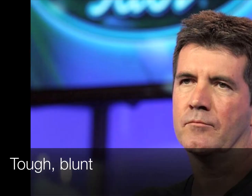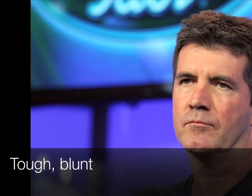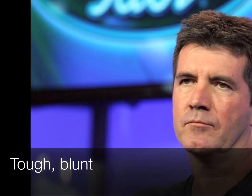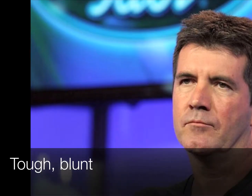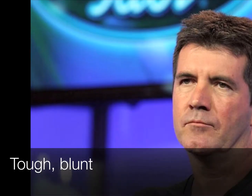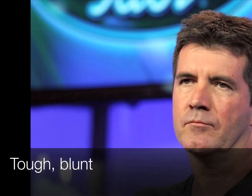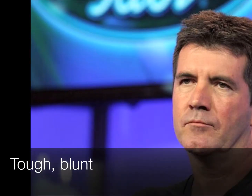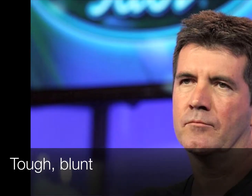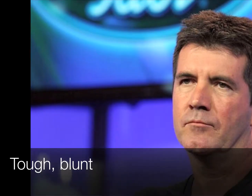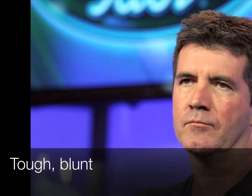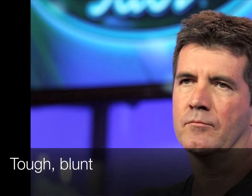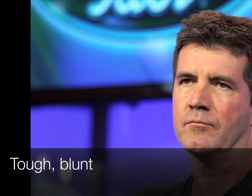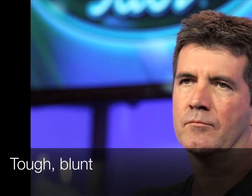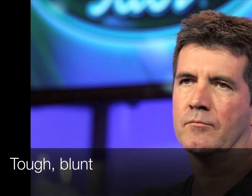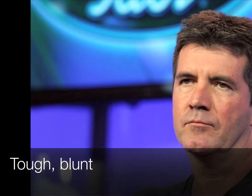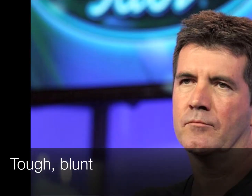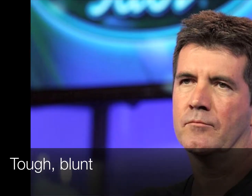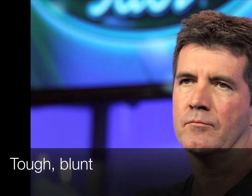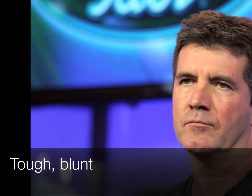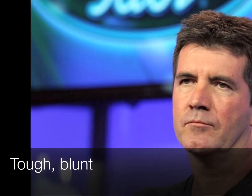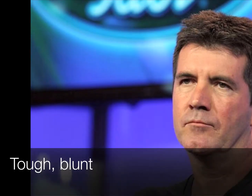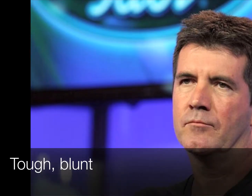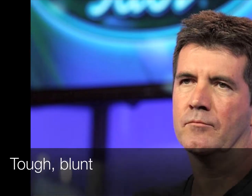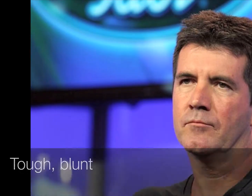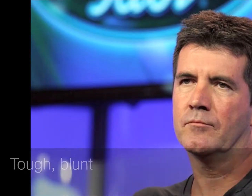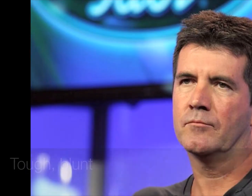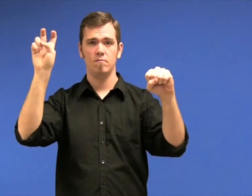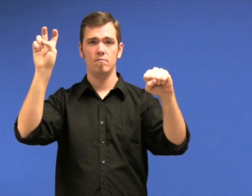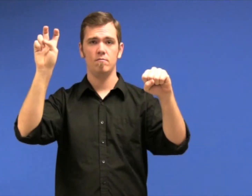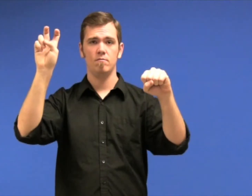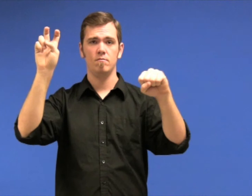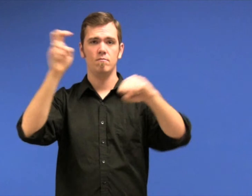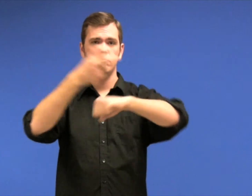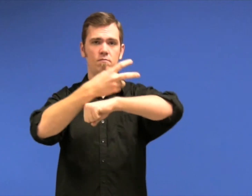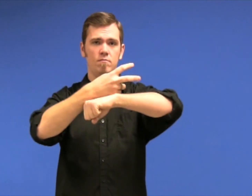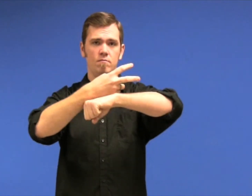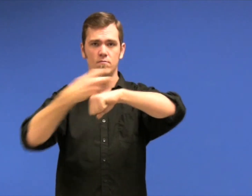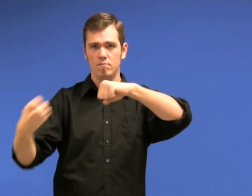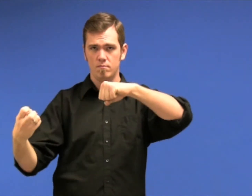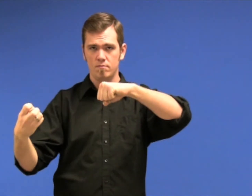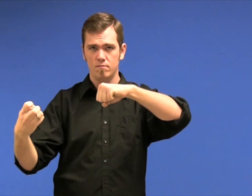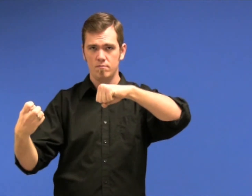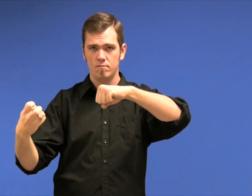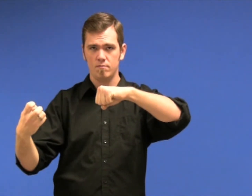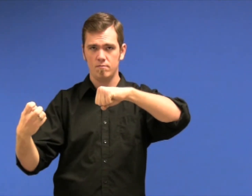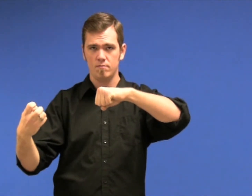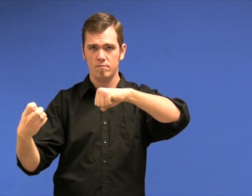The sign for tough or blunt personality is tough.